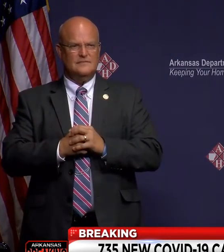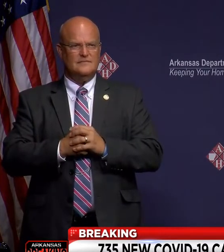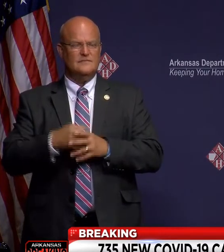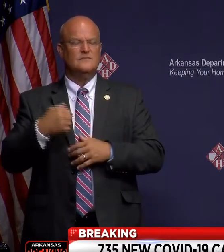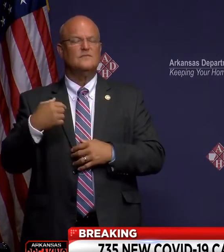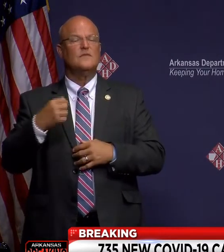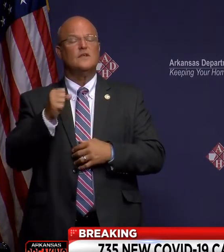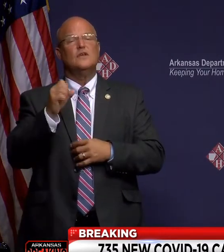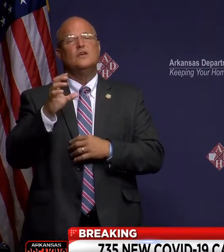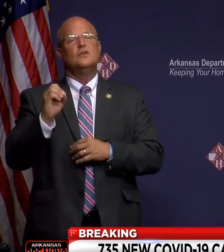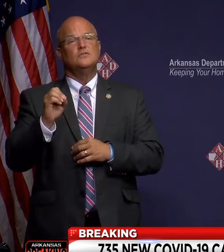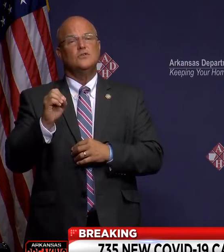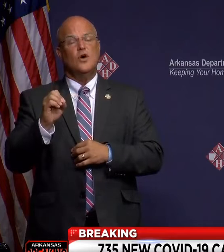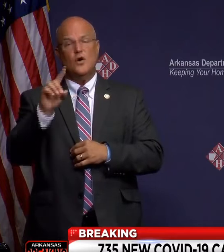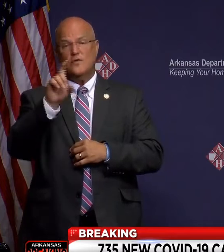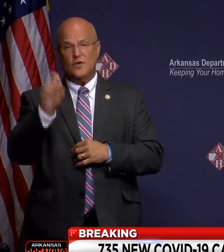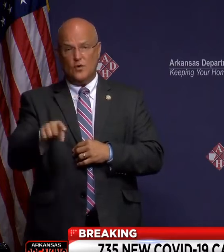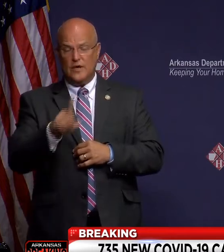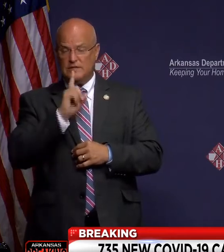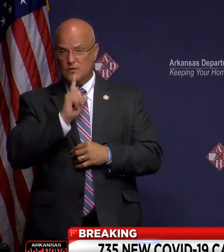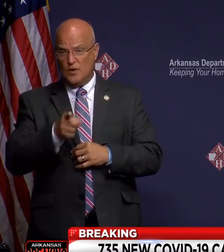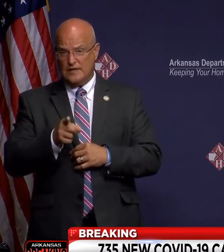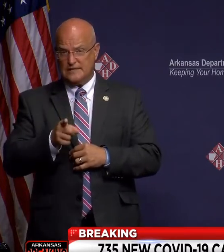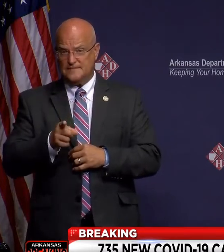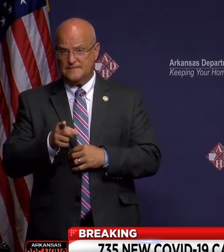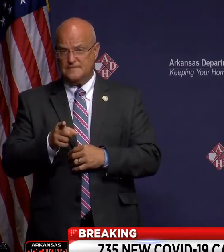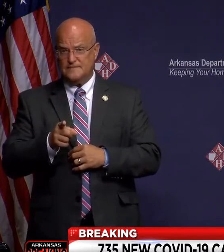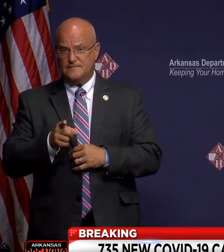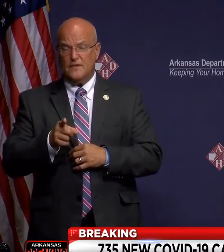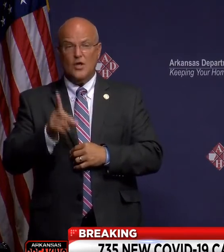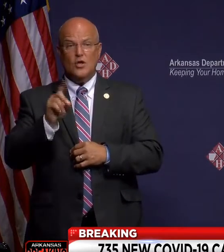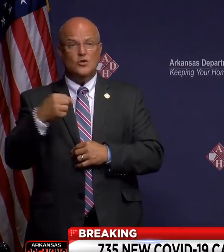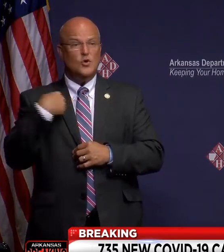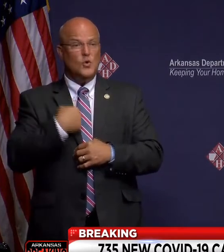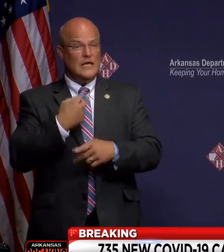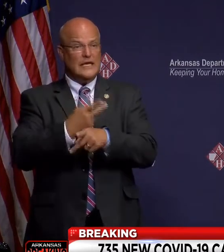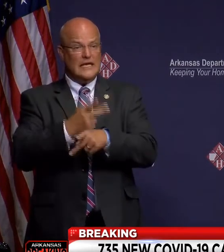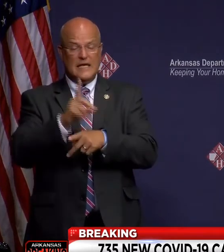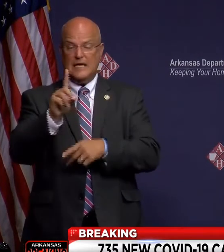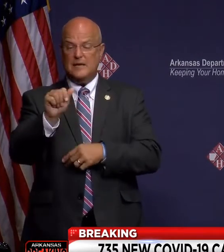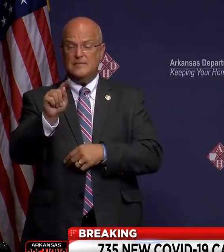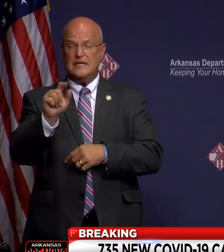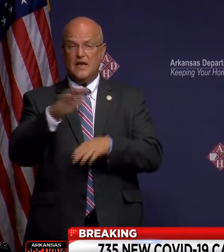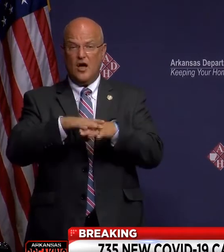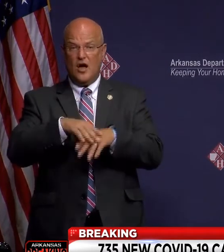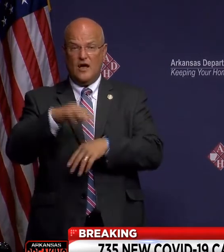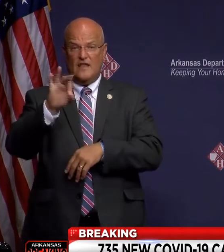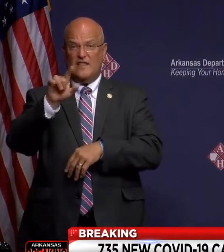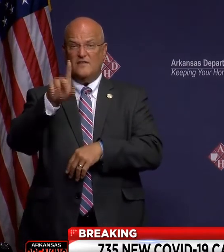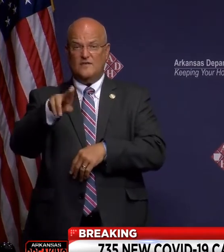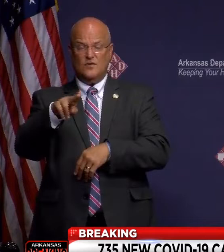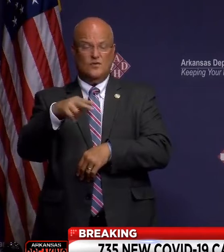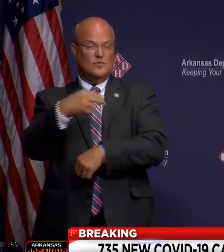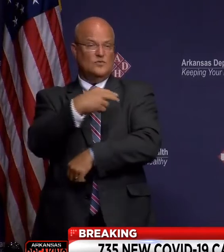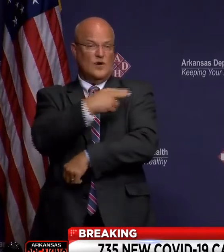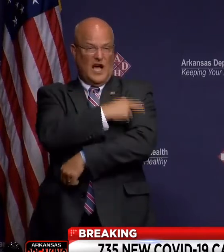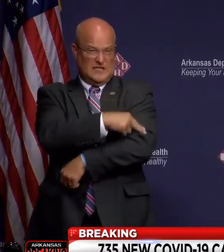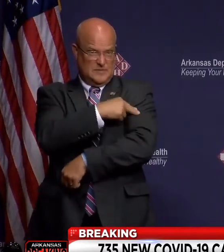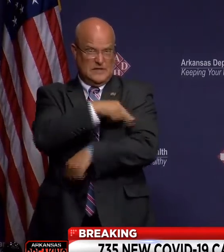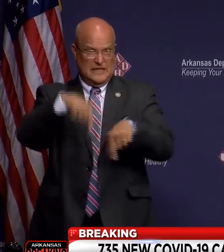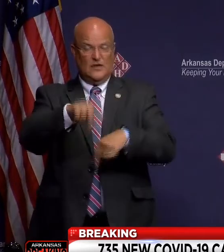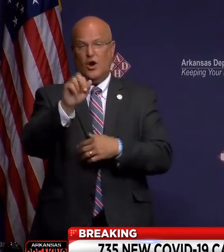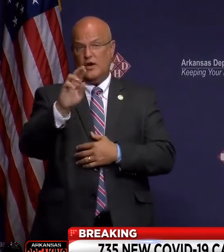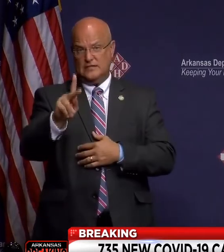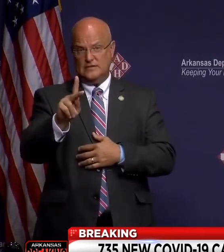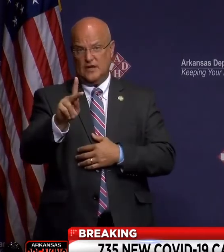all right. So the question was, do we keep data on the influenza hospitalizations in